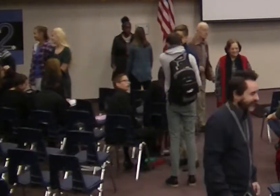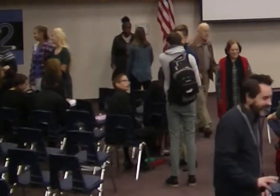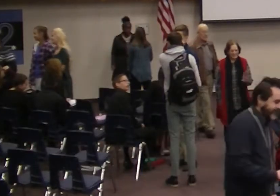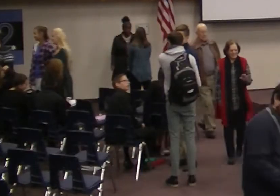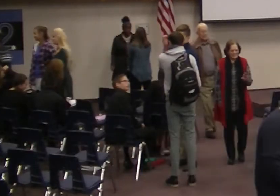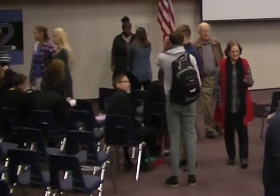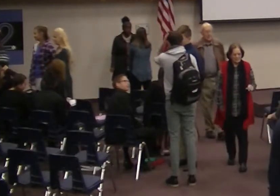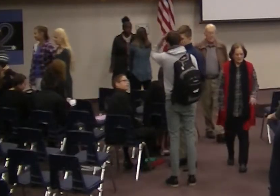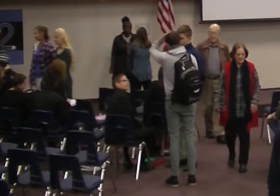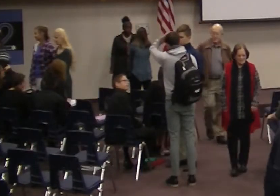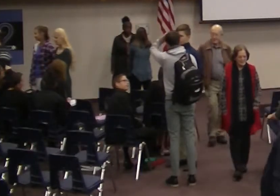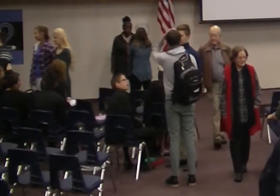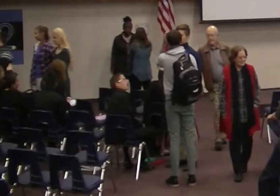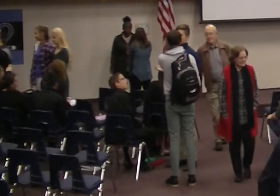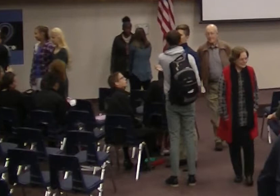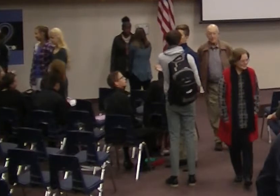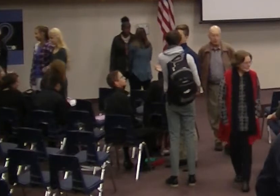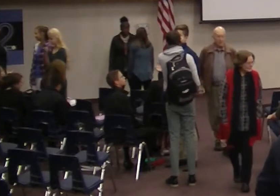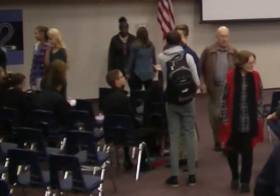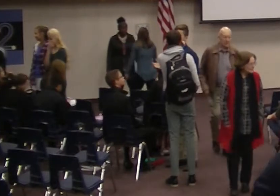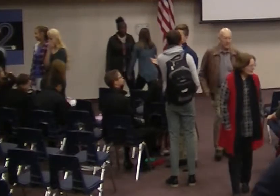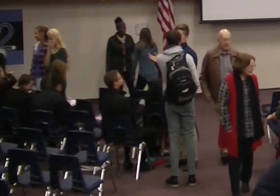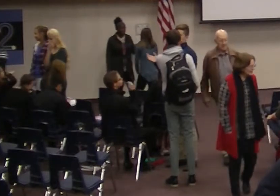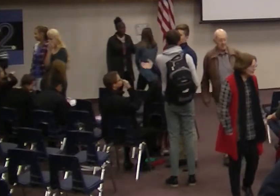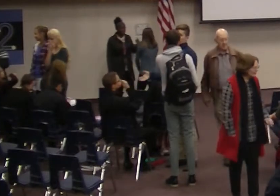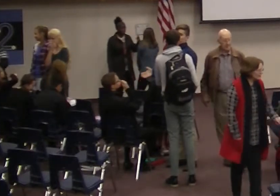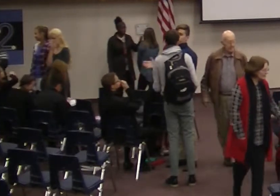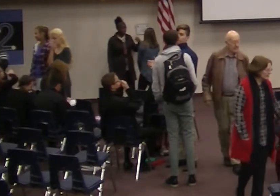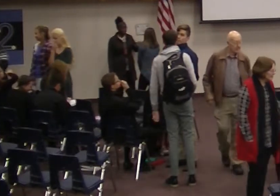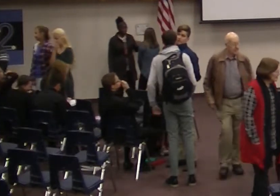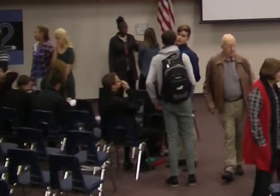I want to make sure I know the point. Yep.